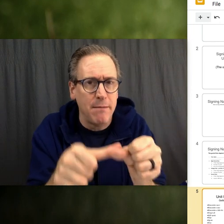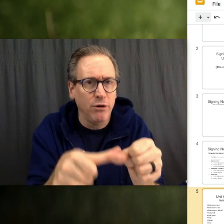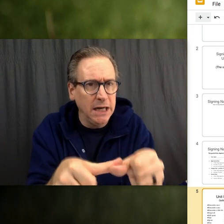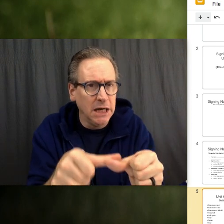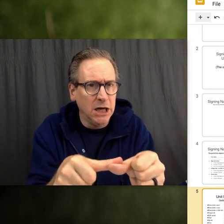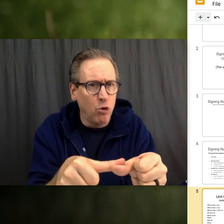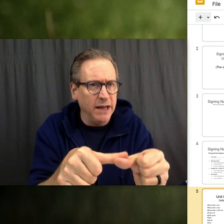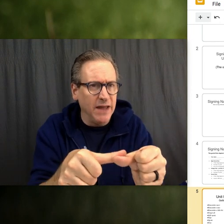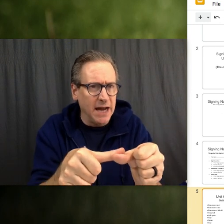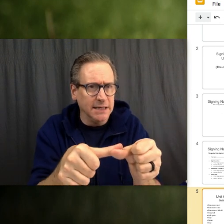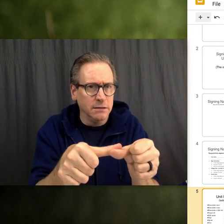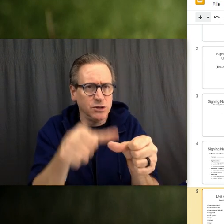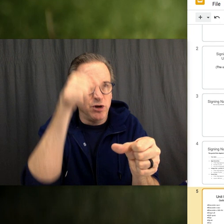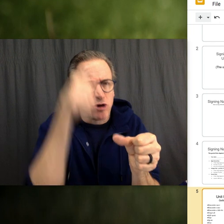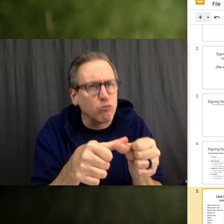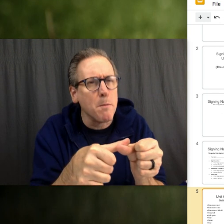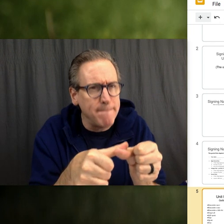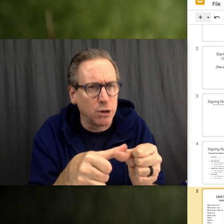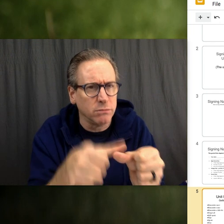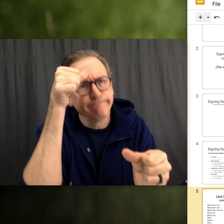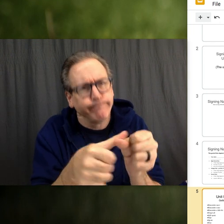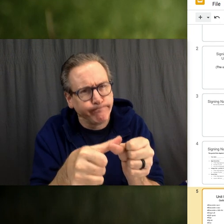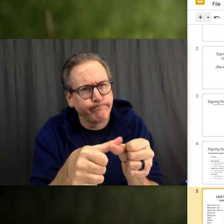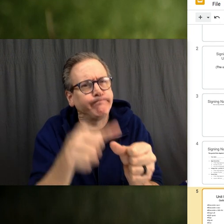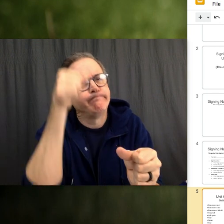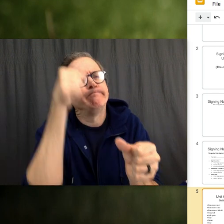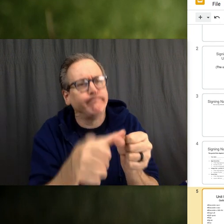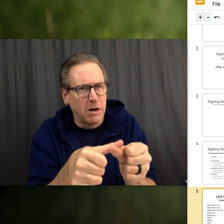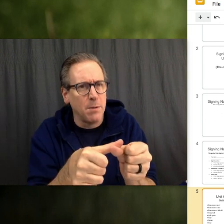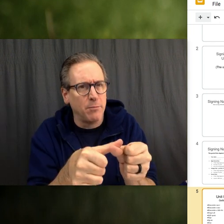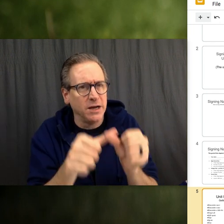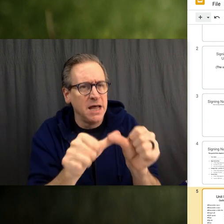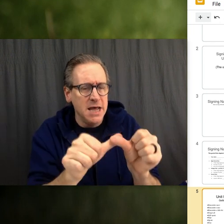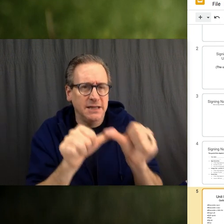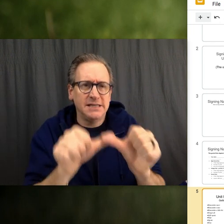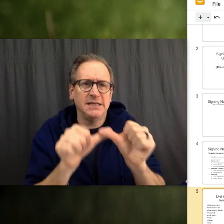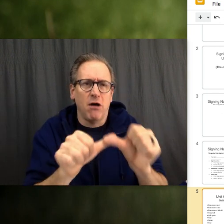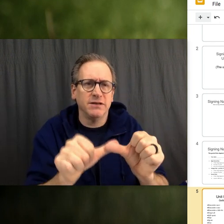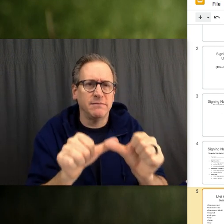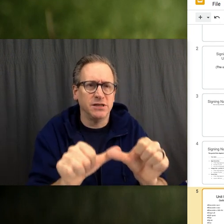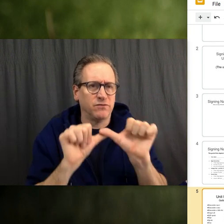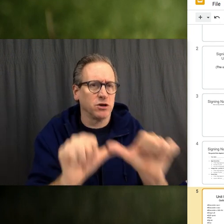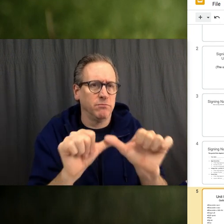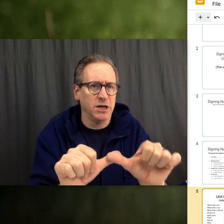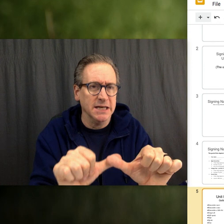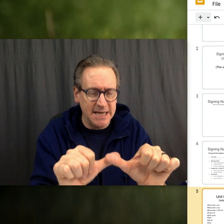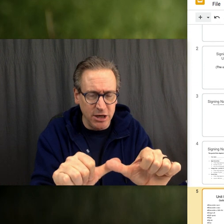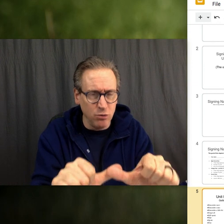the memory or in the idea. So you're going to remember. I remember it. This oftentimes is